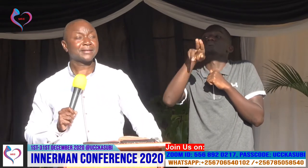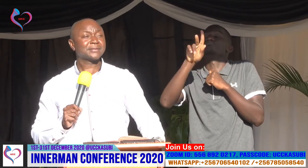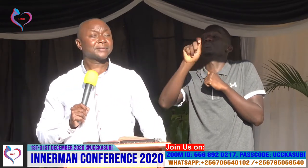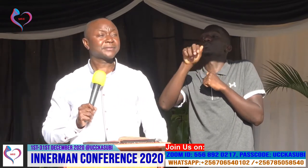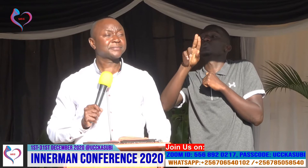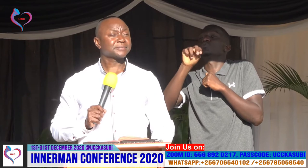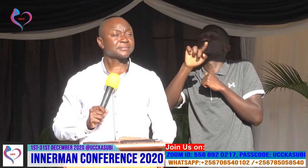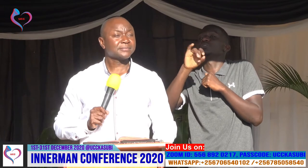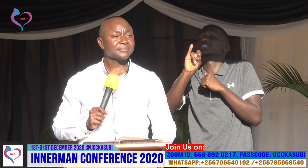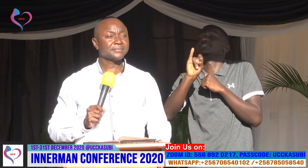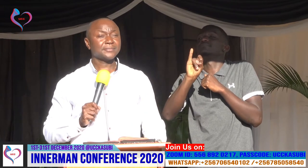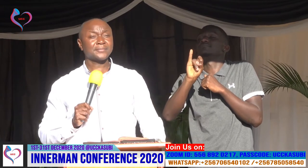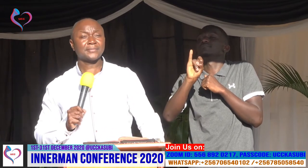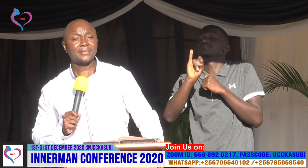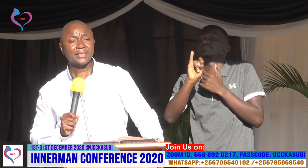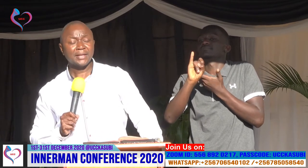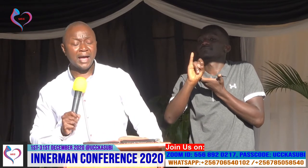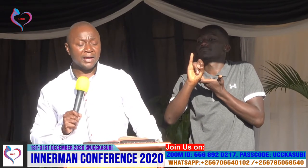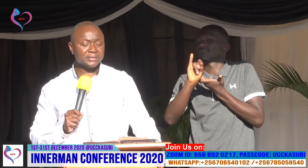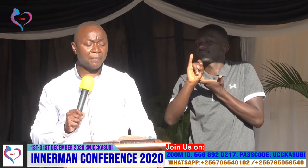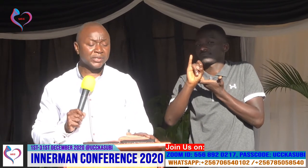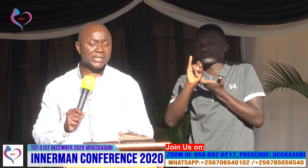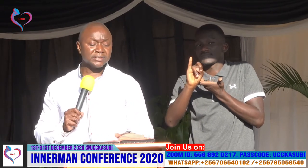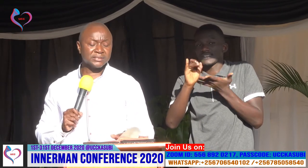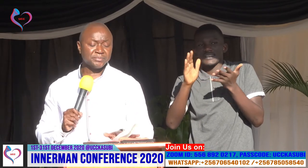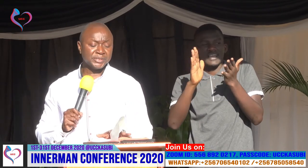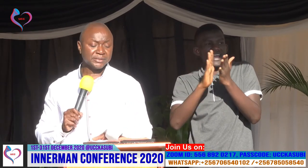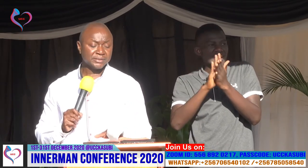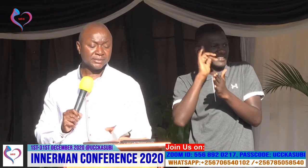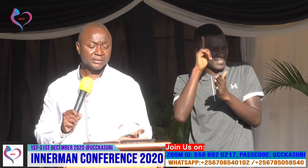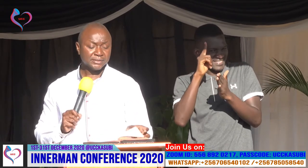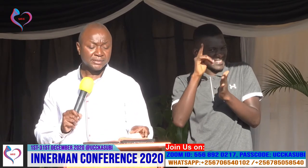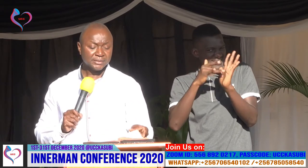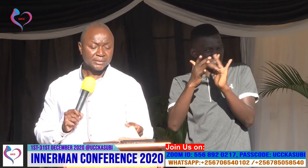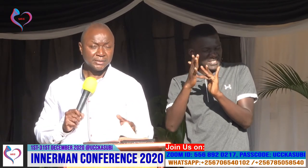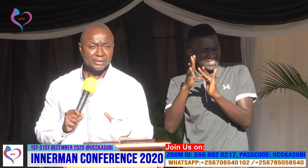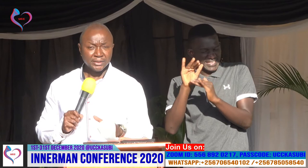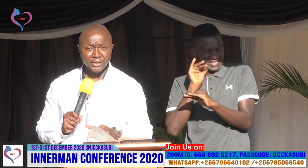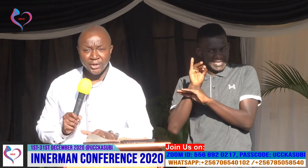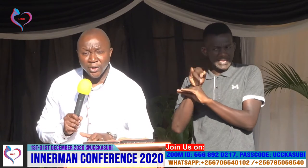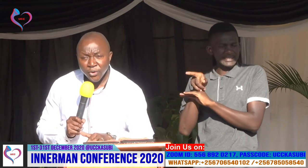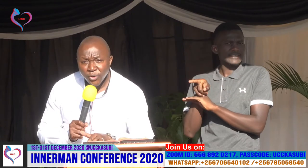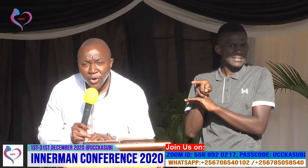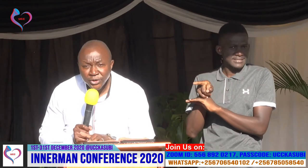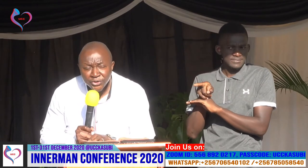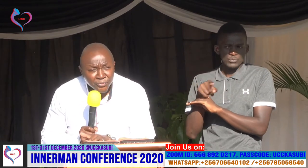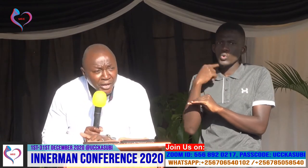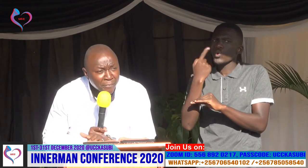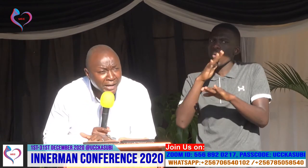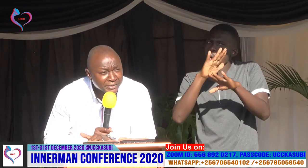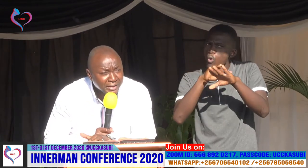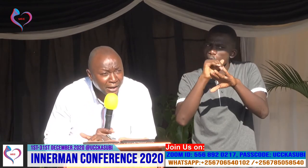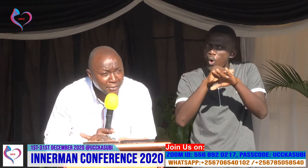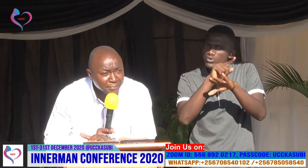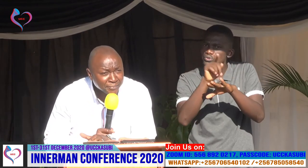nze musumba James Mutunzi. And suppose he asked me, na ye kantebezenga mbuziza, who called you to be